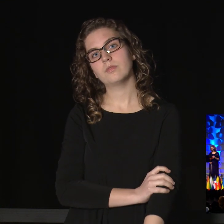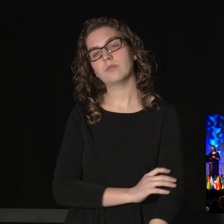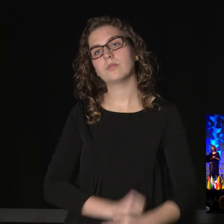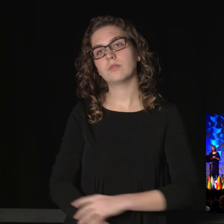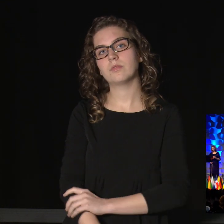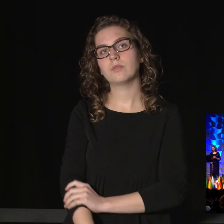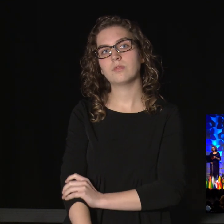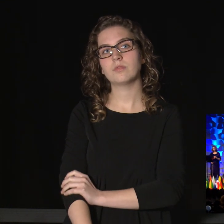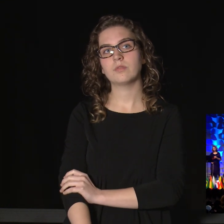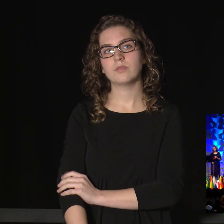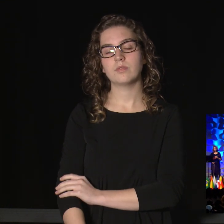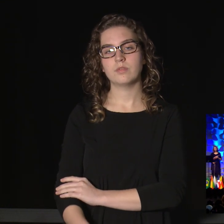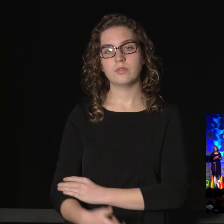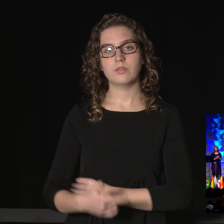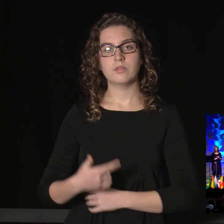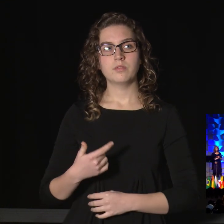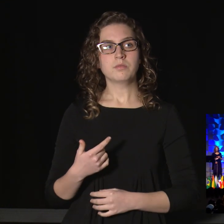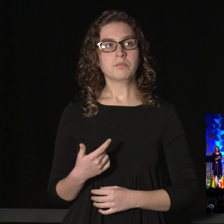I'm going to ask the